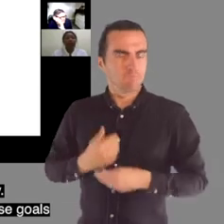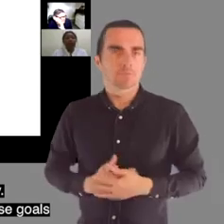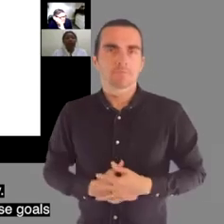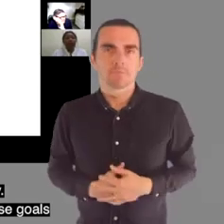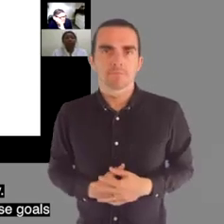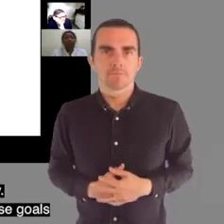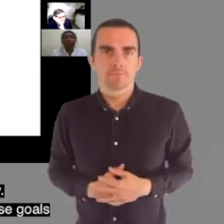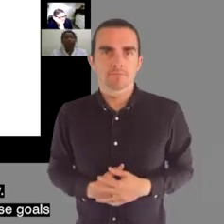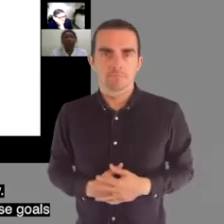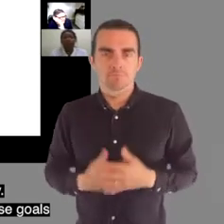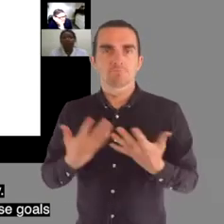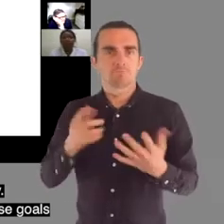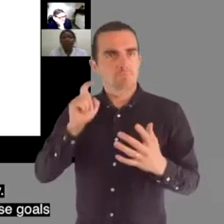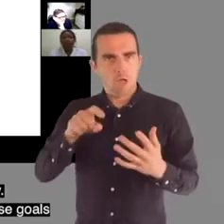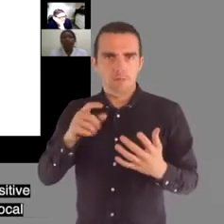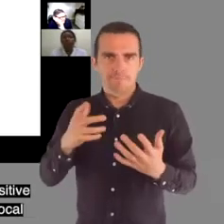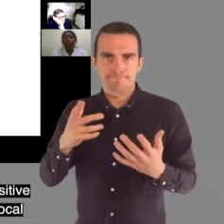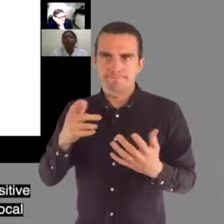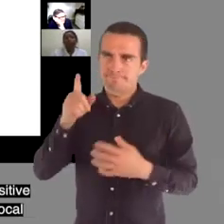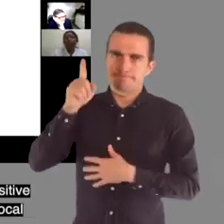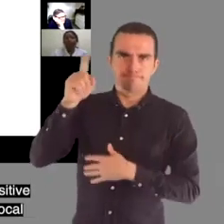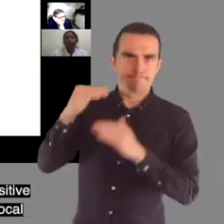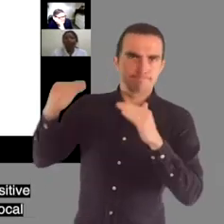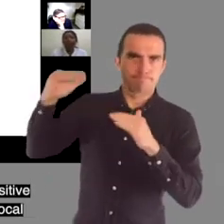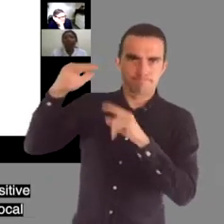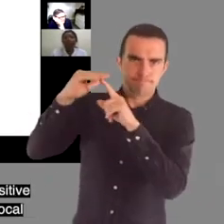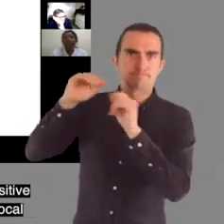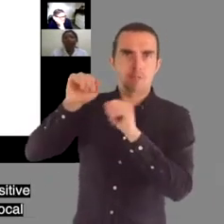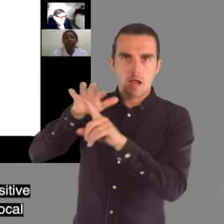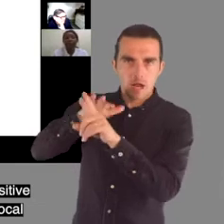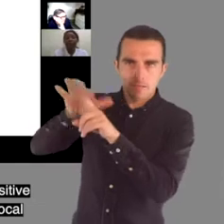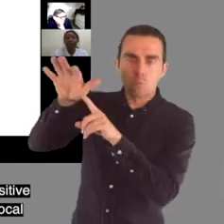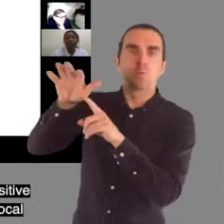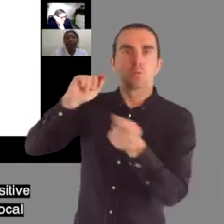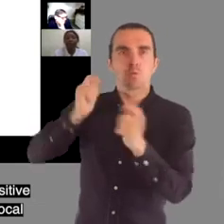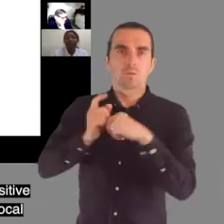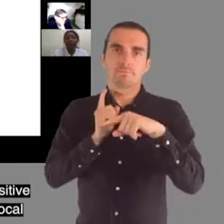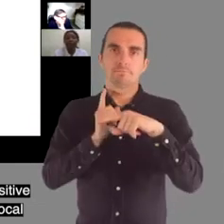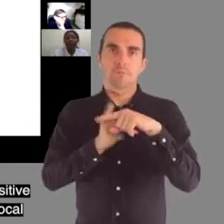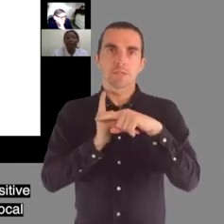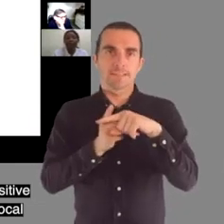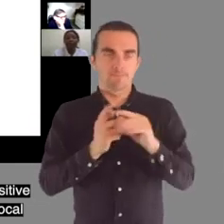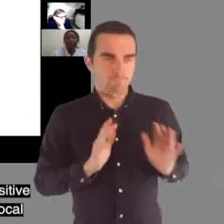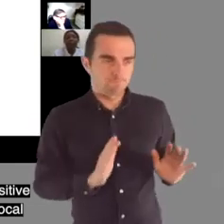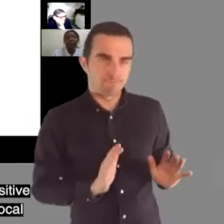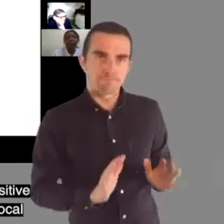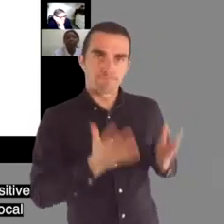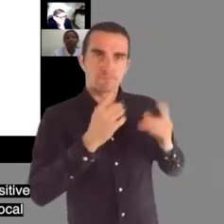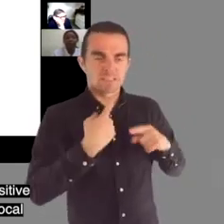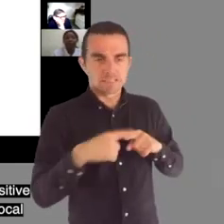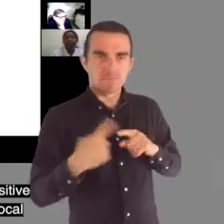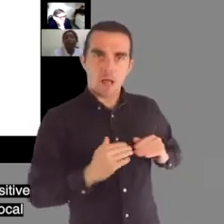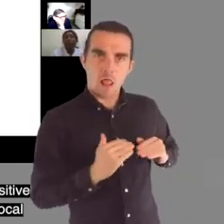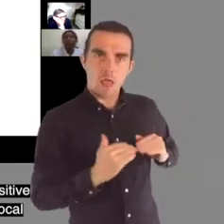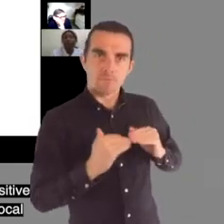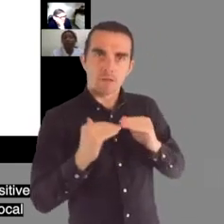The opportunities to achieve these goals require power to influence positive outcomes at all